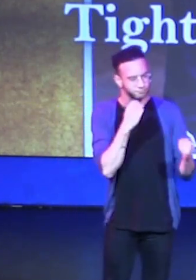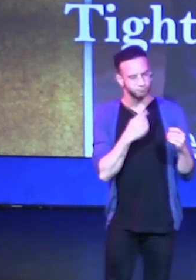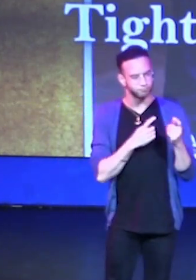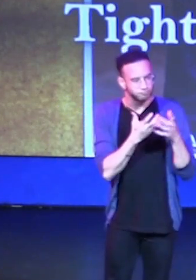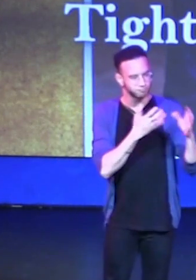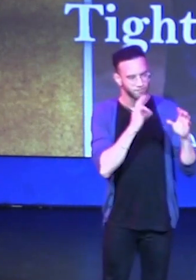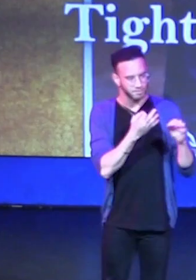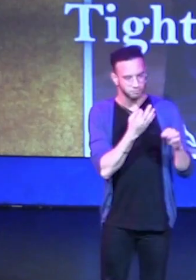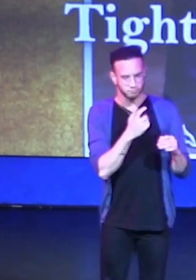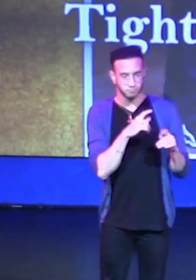However,